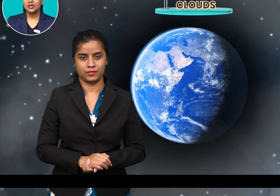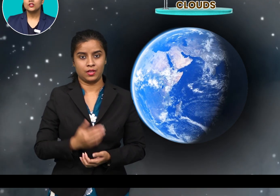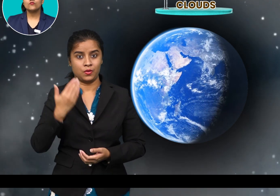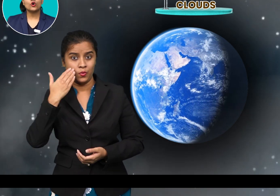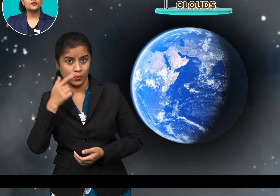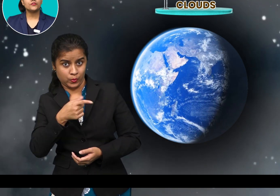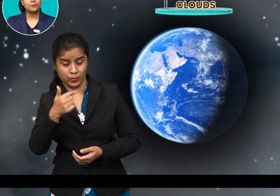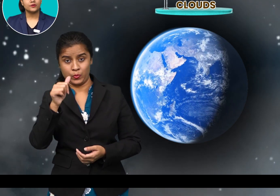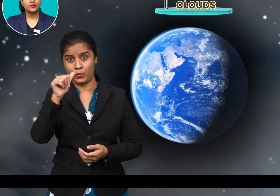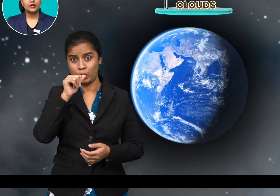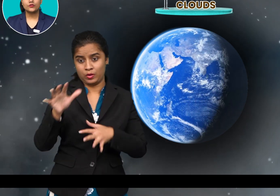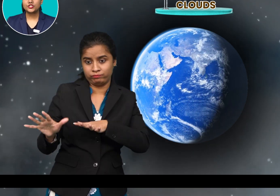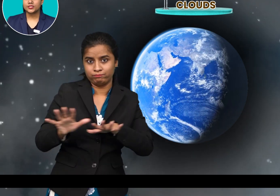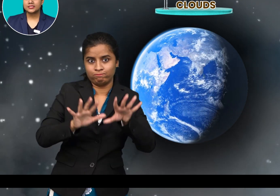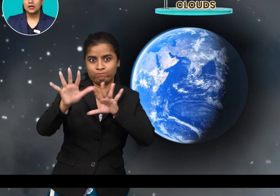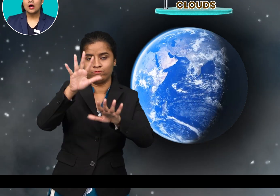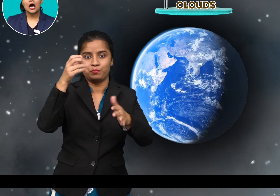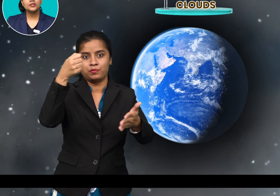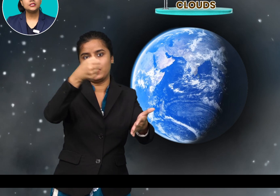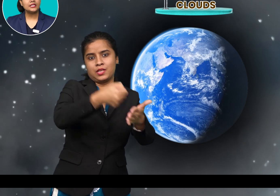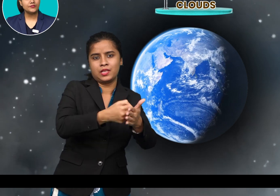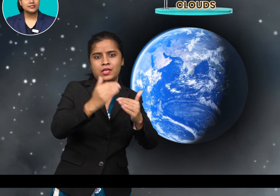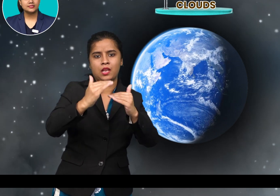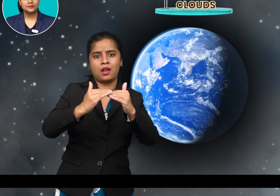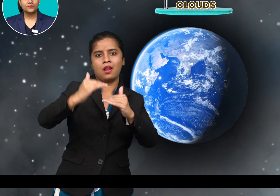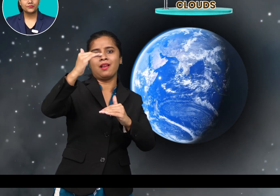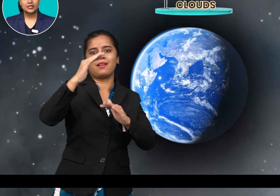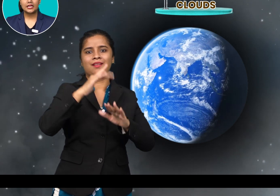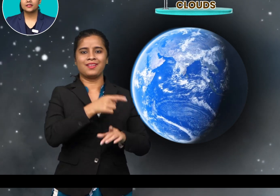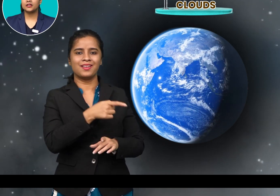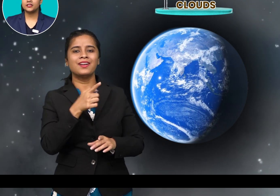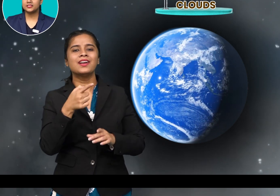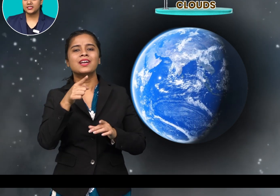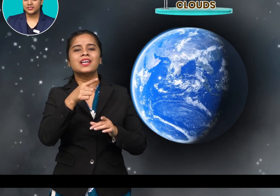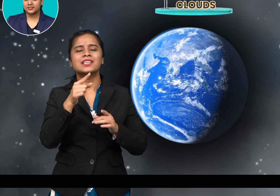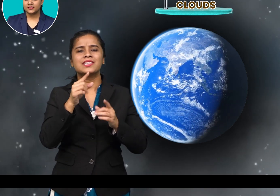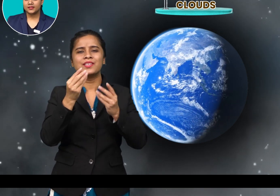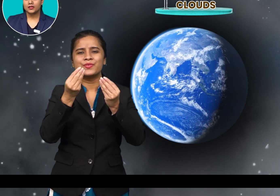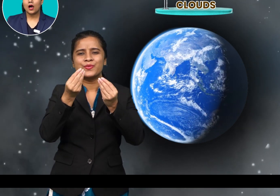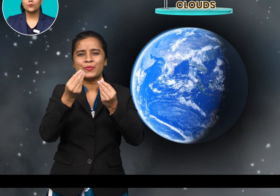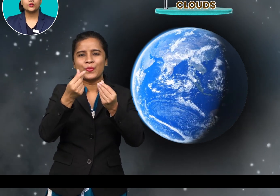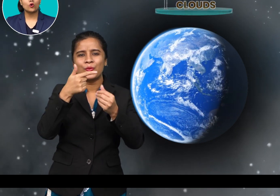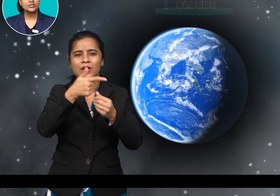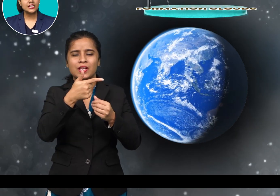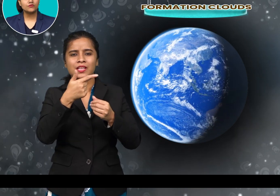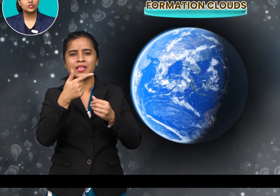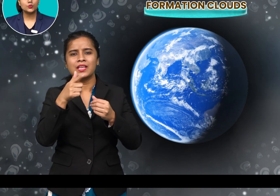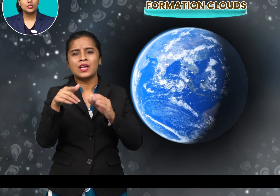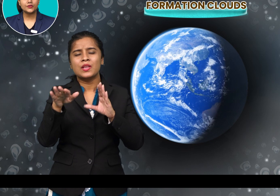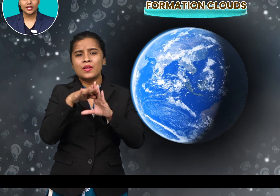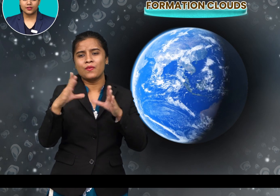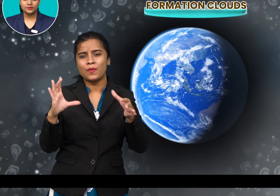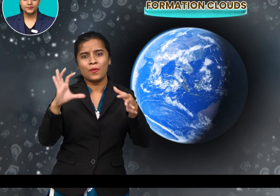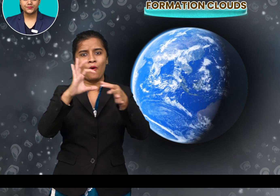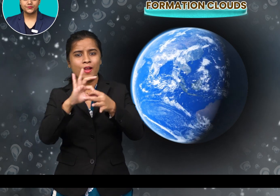When the water vapor reaches higher levels, it condenses upon contact with